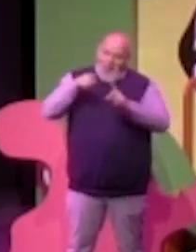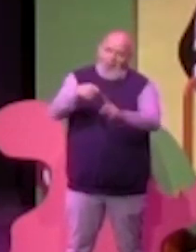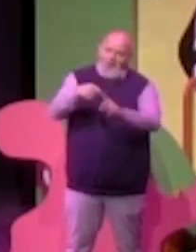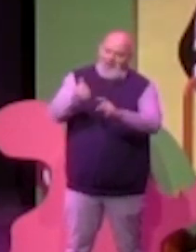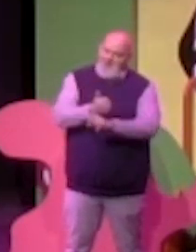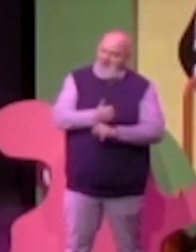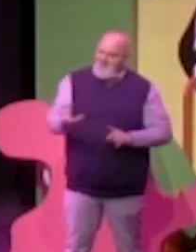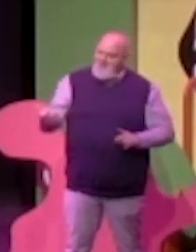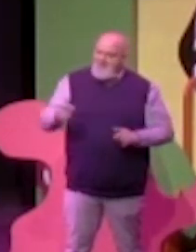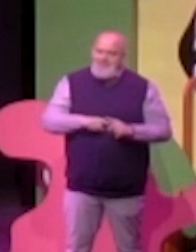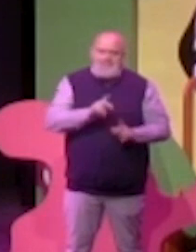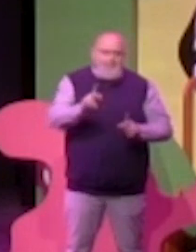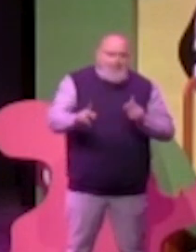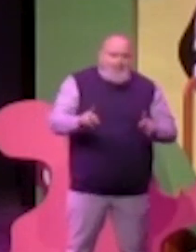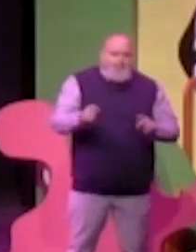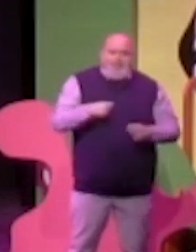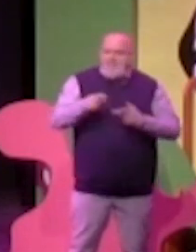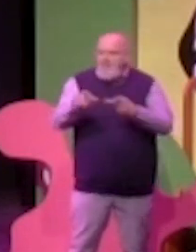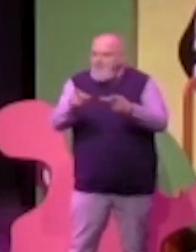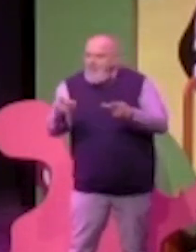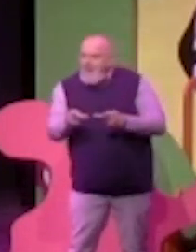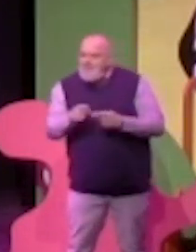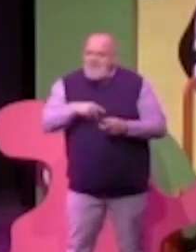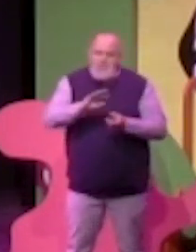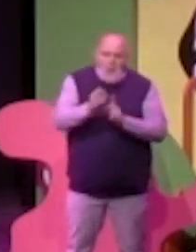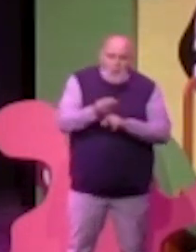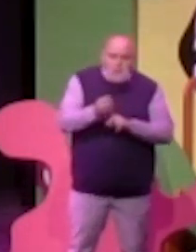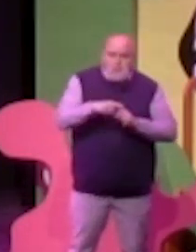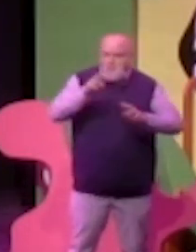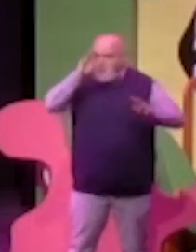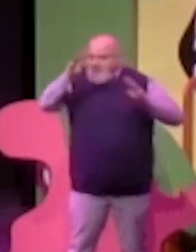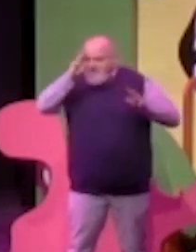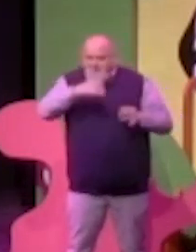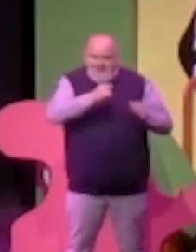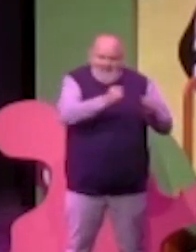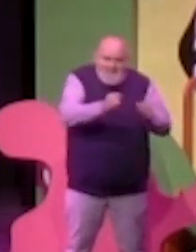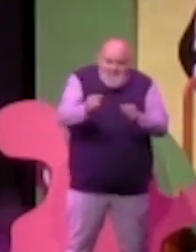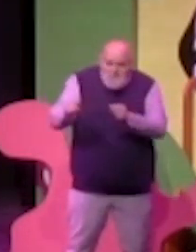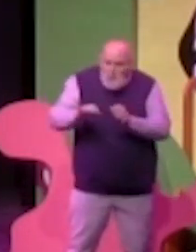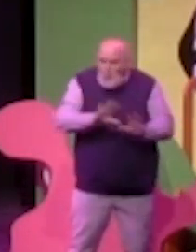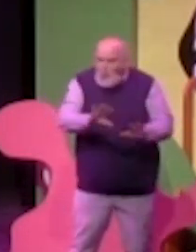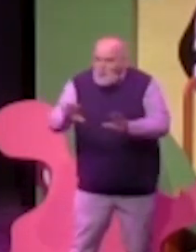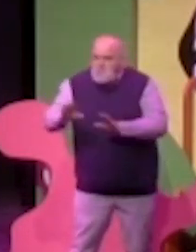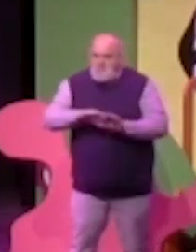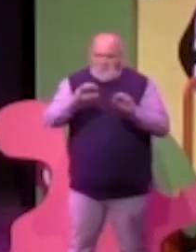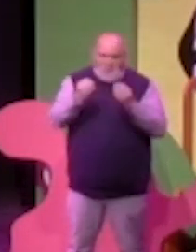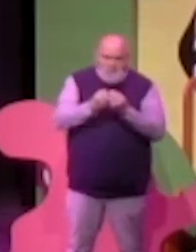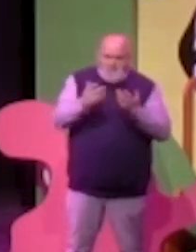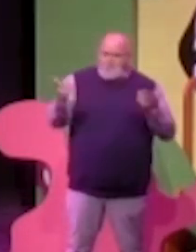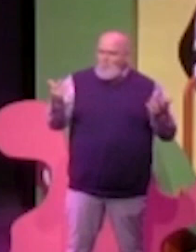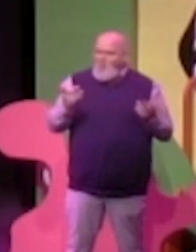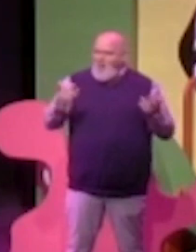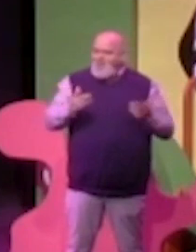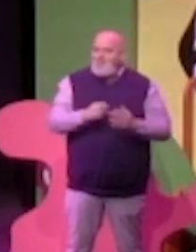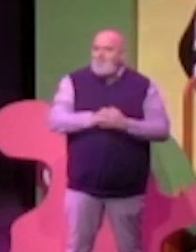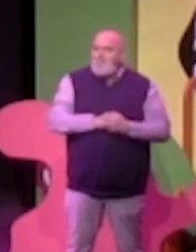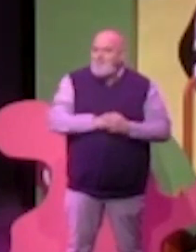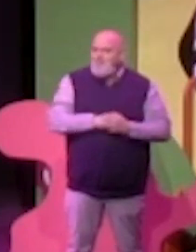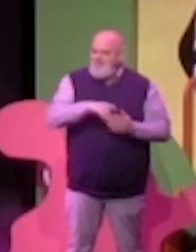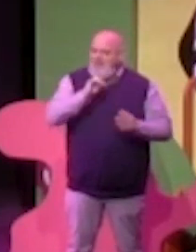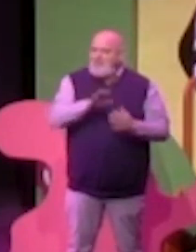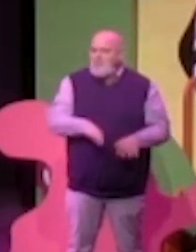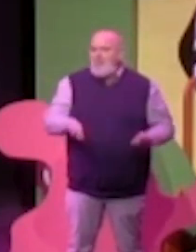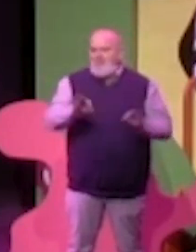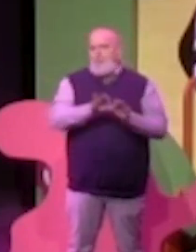frame? Is it a place-based frame? Is it culture? Is it creativity? Is it individuals? Is it at the organization? And so that's really important, and